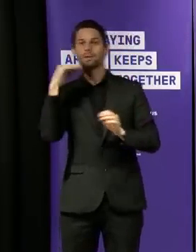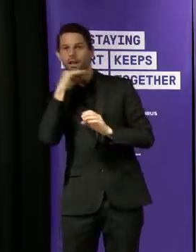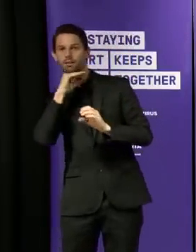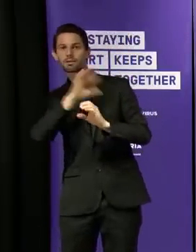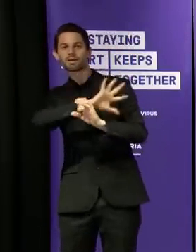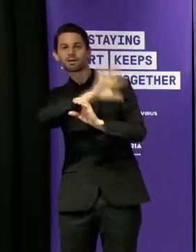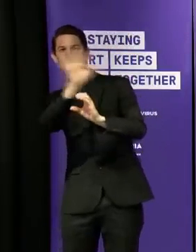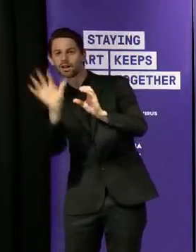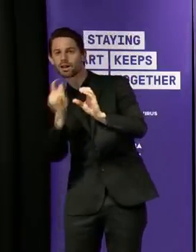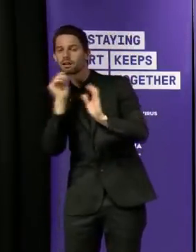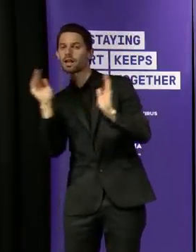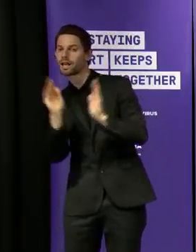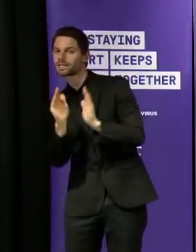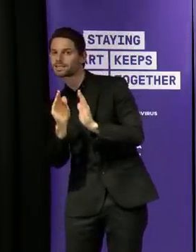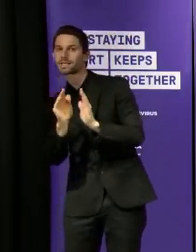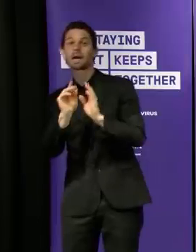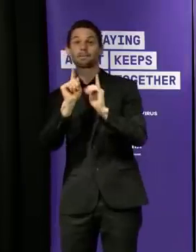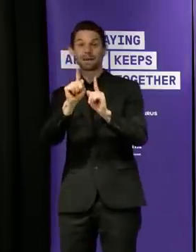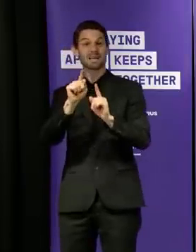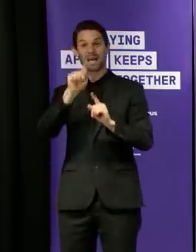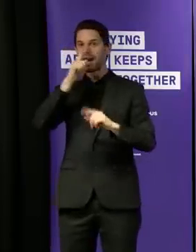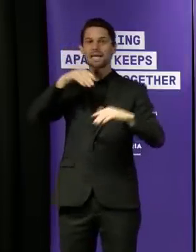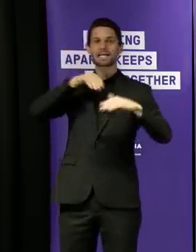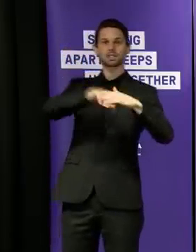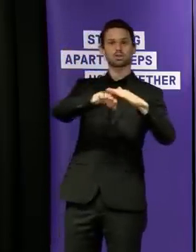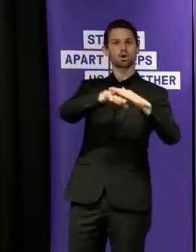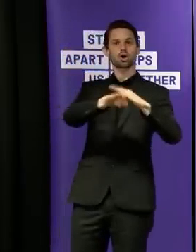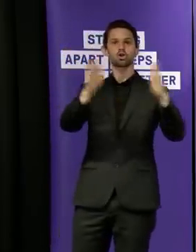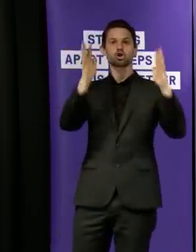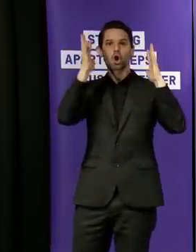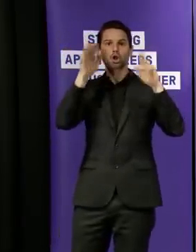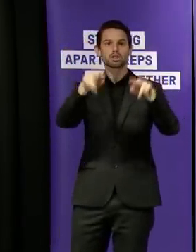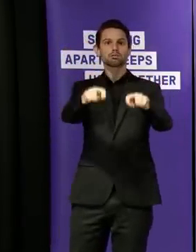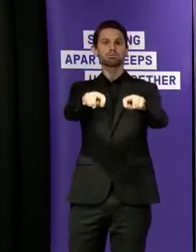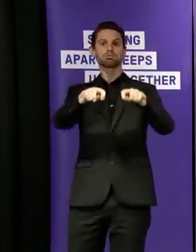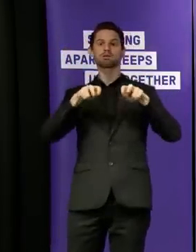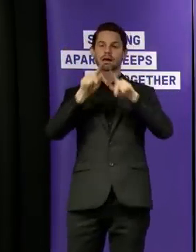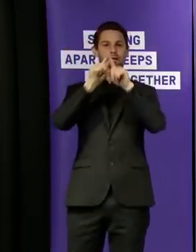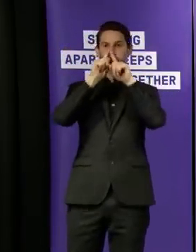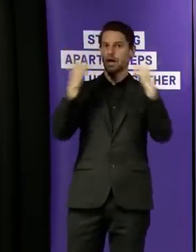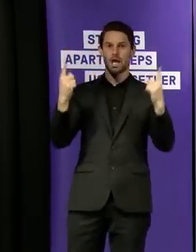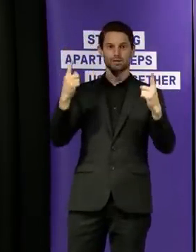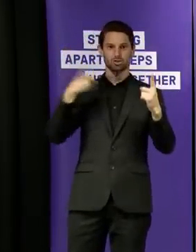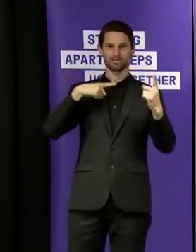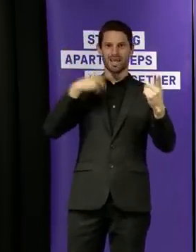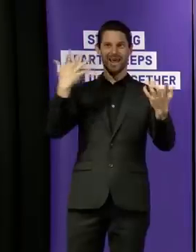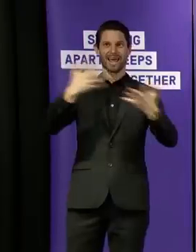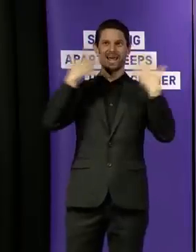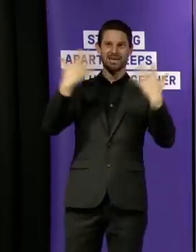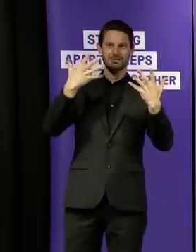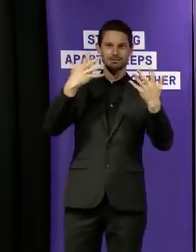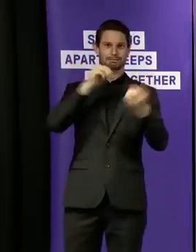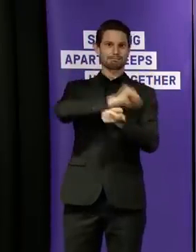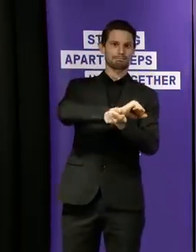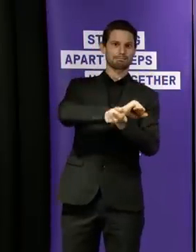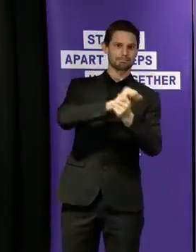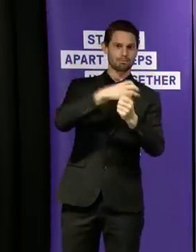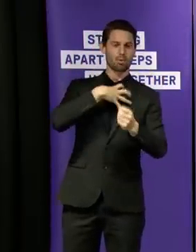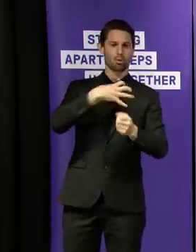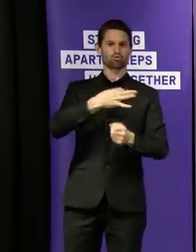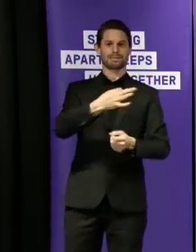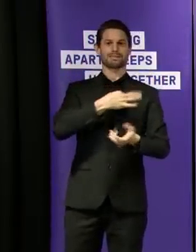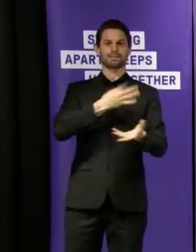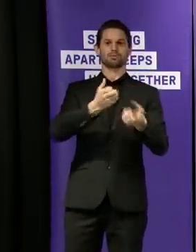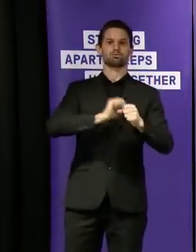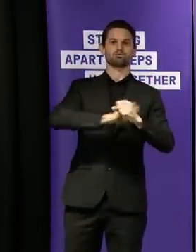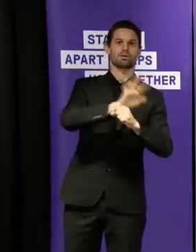of it's an unavoidable, just given this is not a licensed venue, it's not a regulated industry, it's not an industry at all. I'm confident